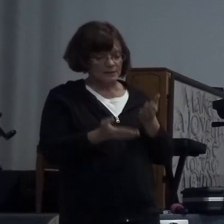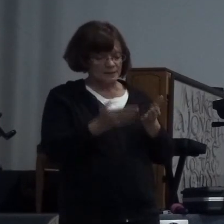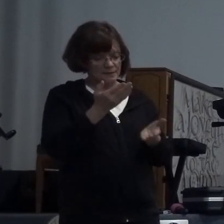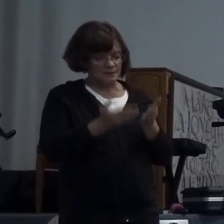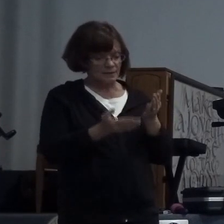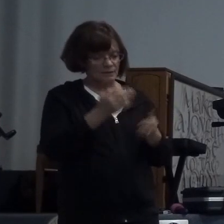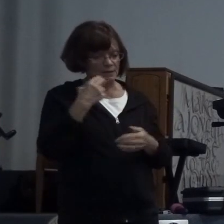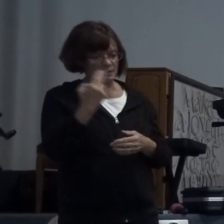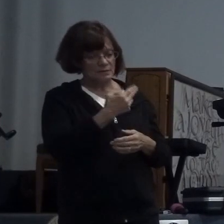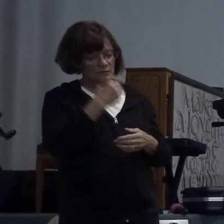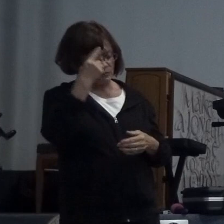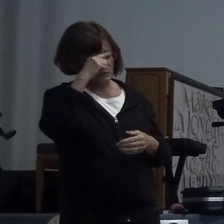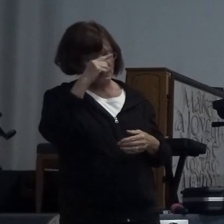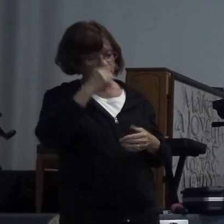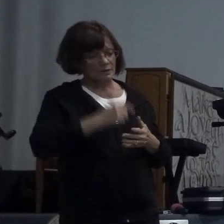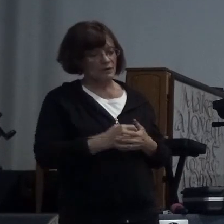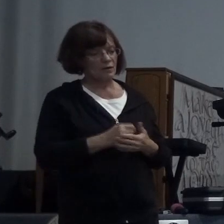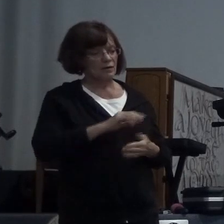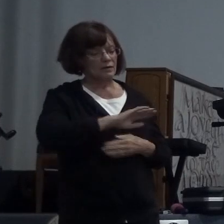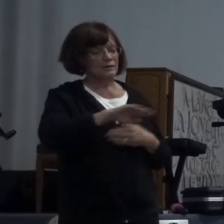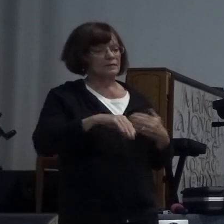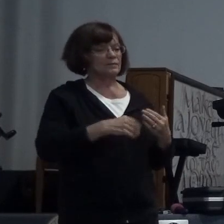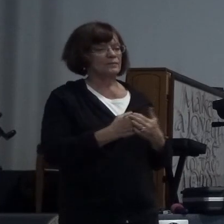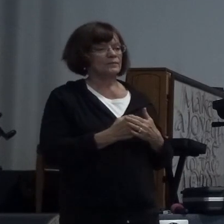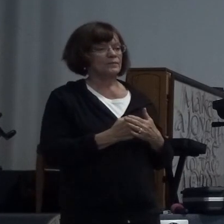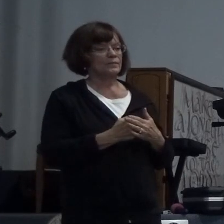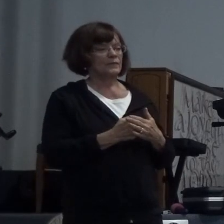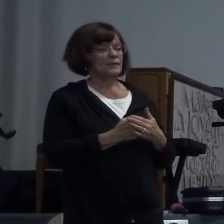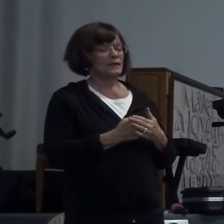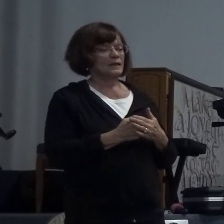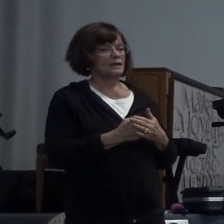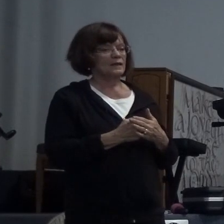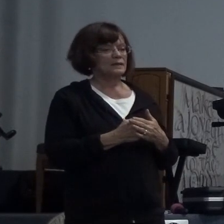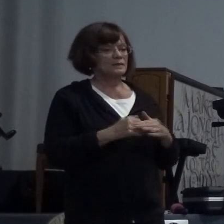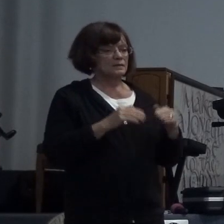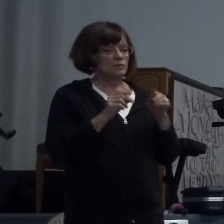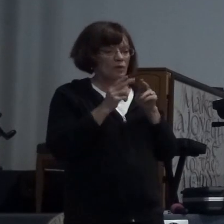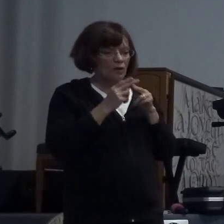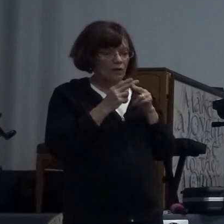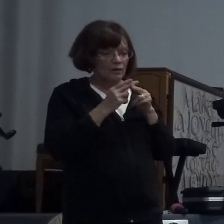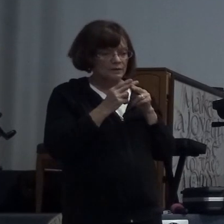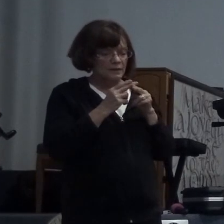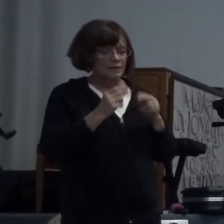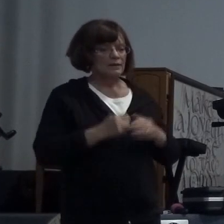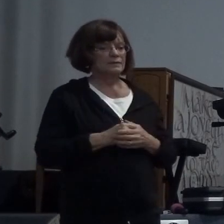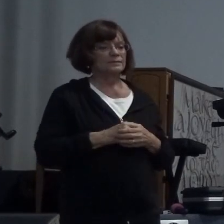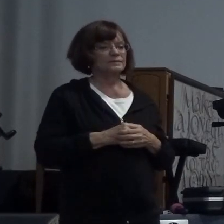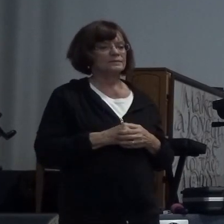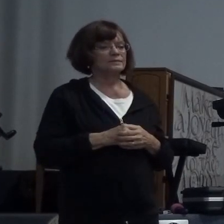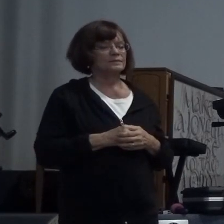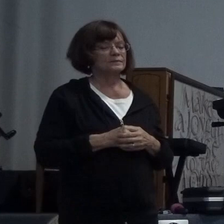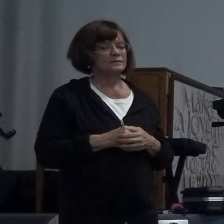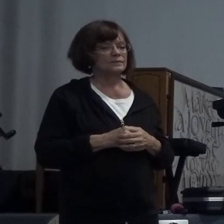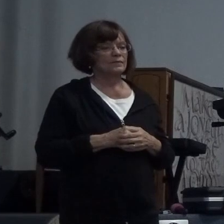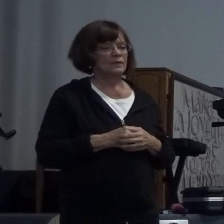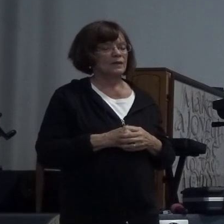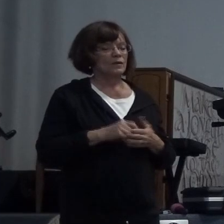us for those things, even as minor as they are. I mean, really, what's happened to me